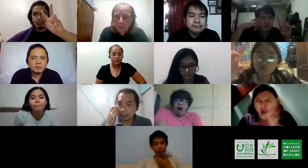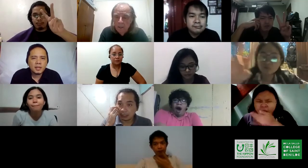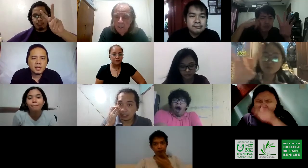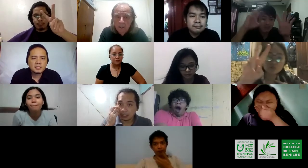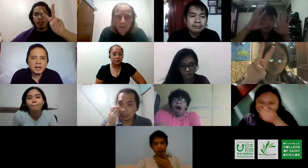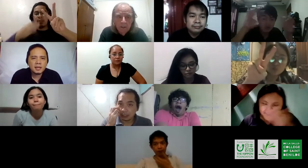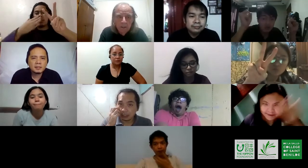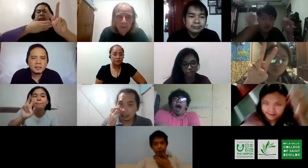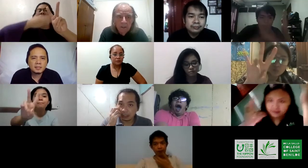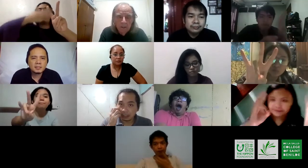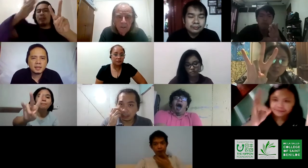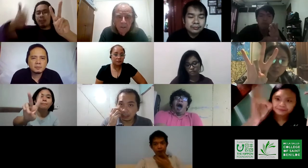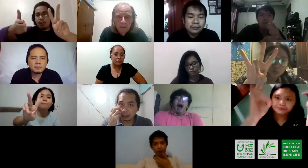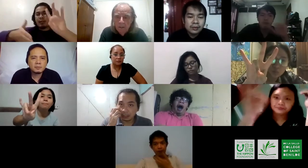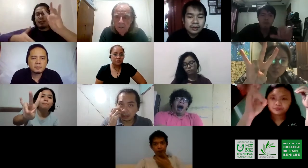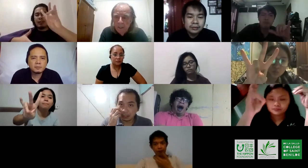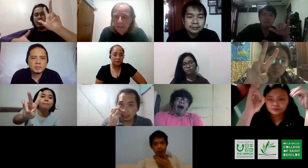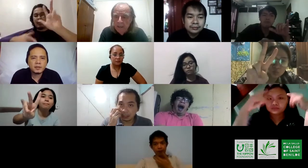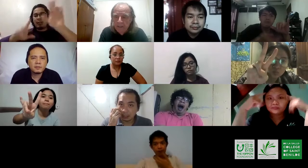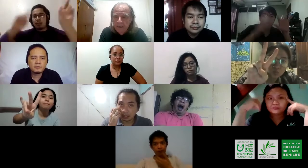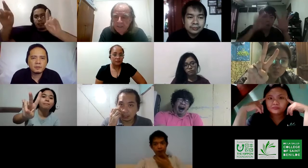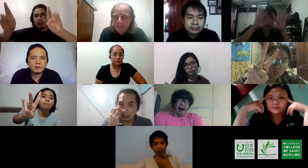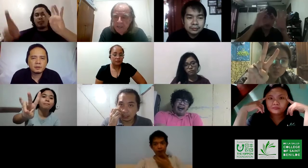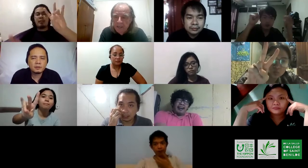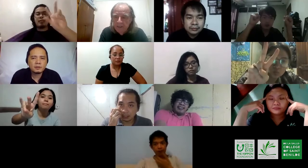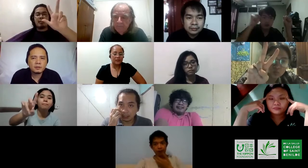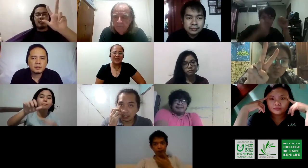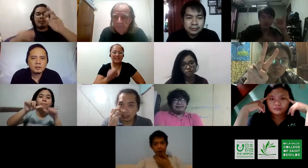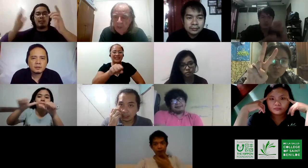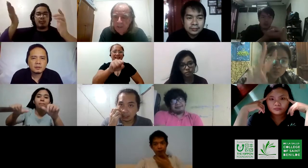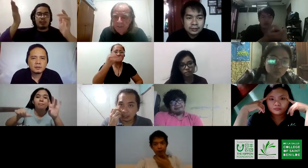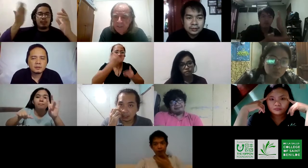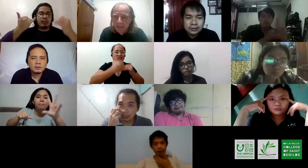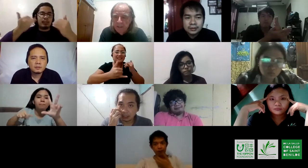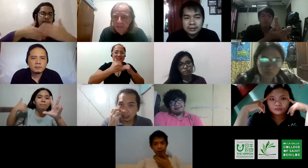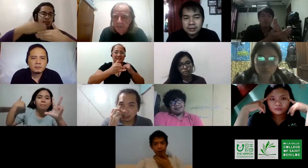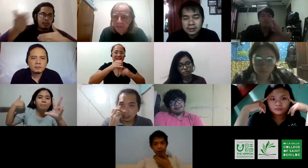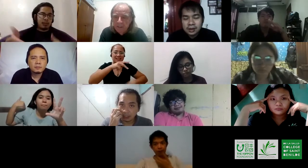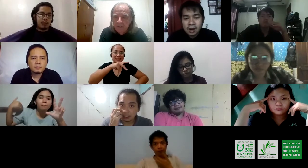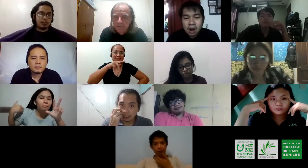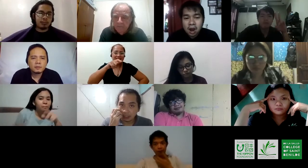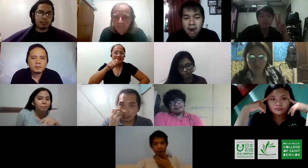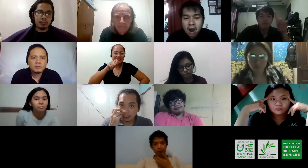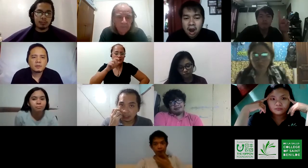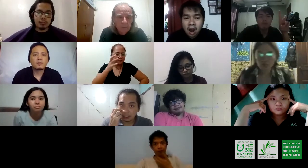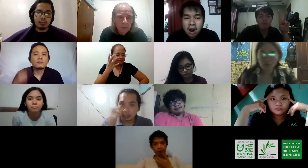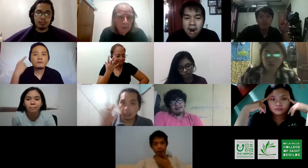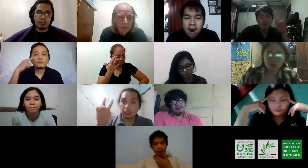The last slide was Yeah, 74. the last slide is